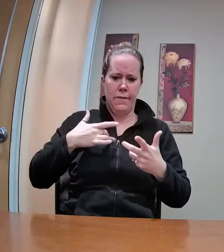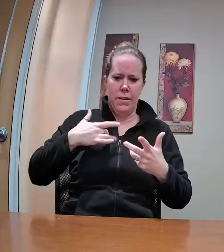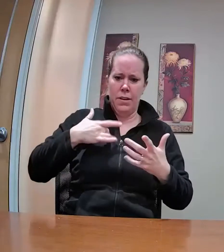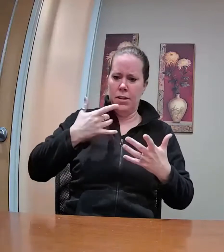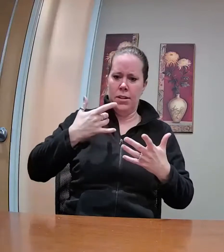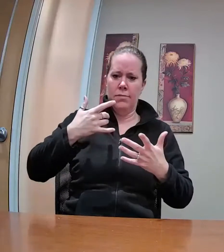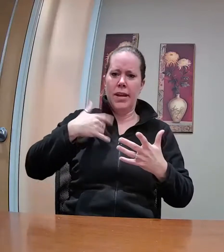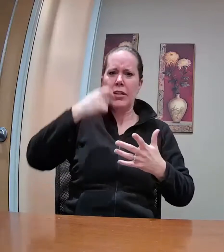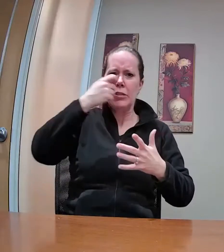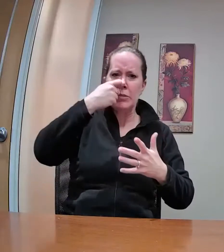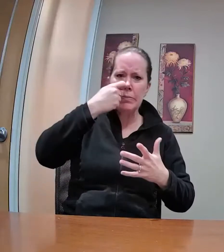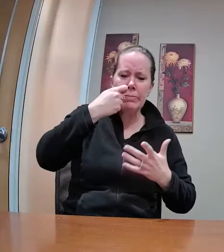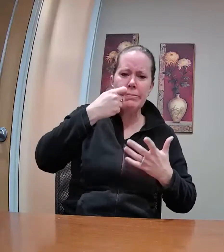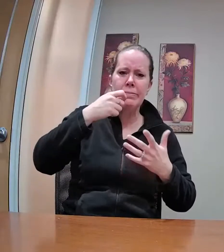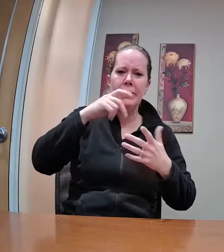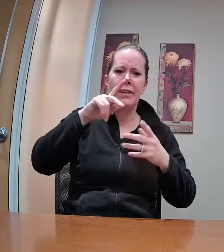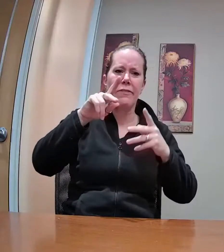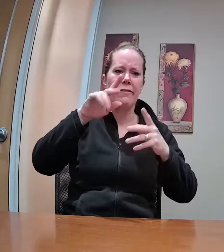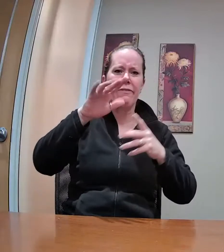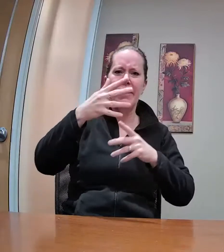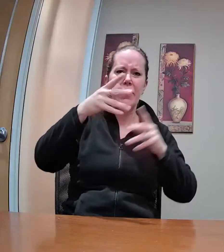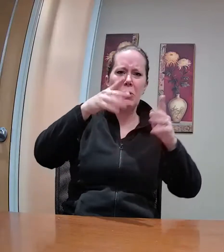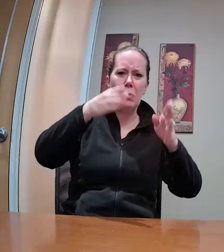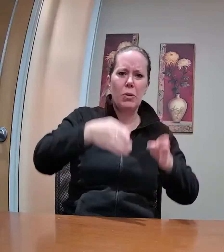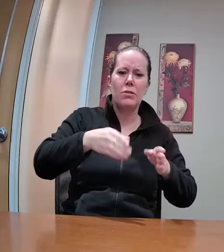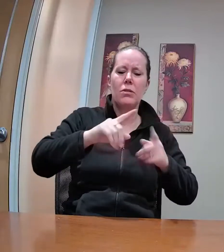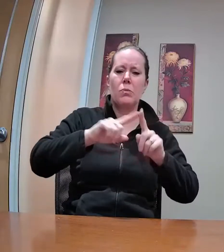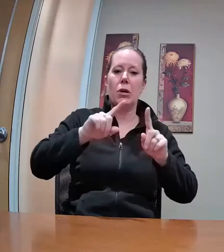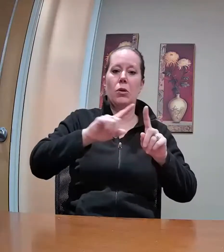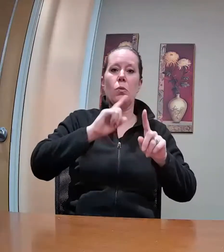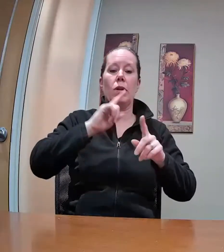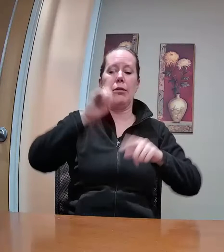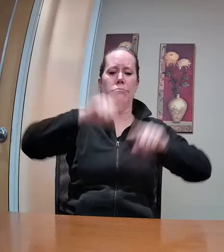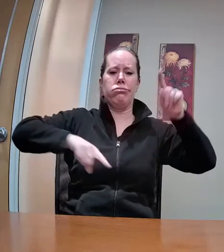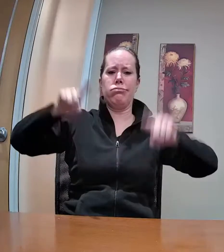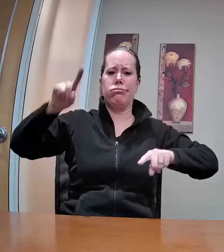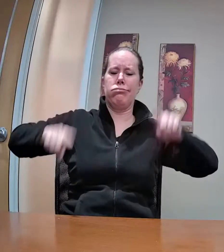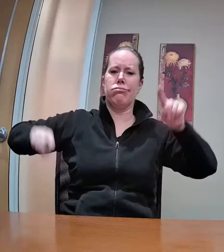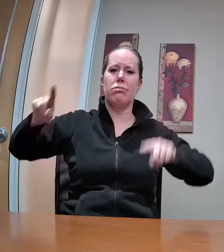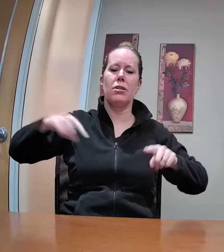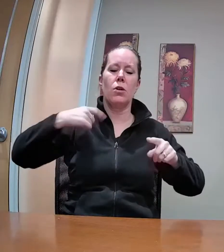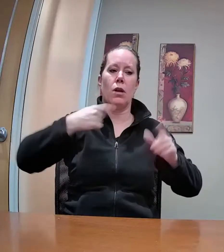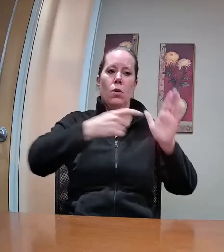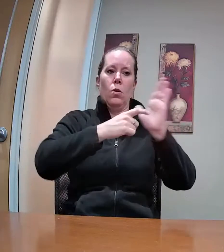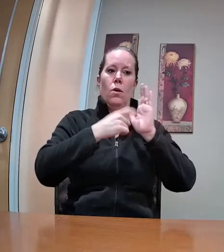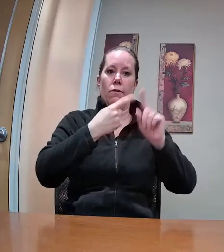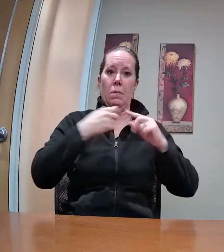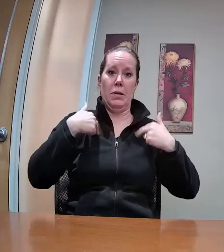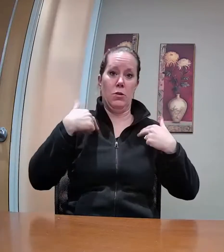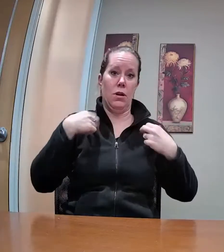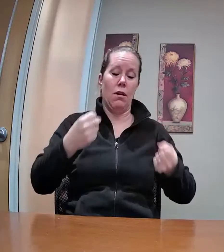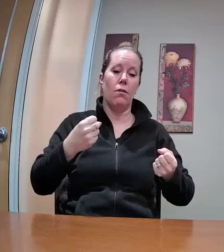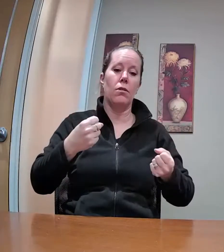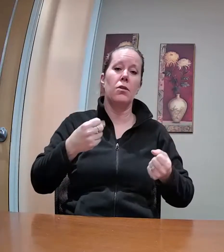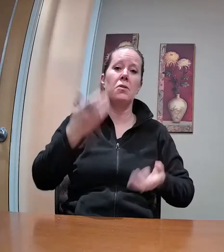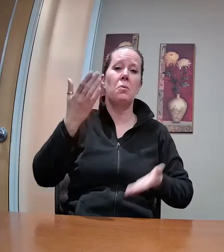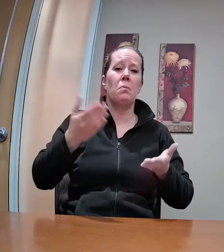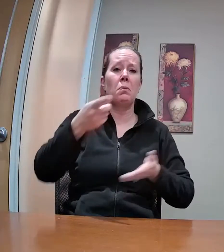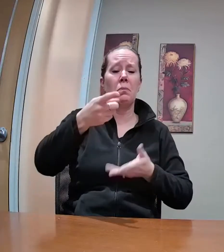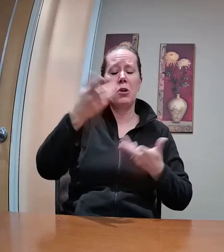people tested. So we have to keep our numbers low, but that is a requirement of the ministry. So you might, even though you've